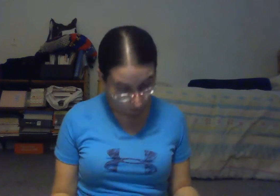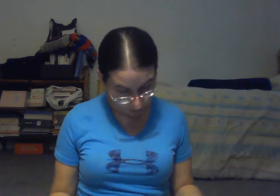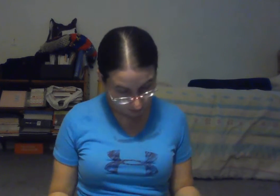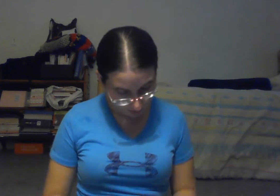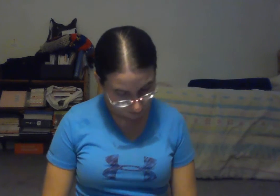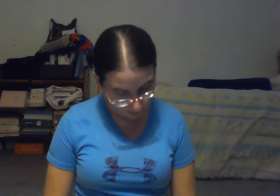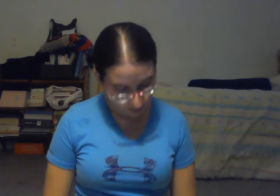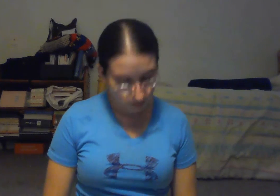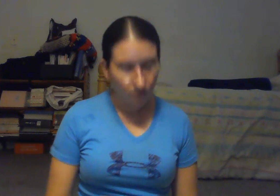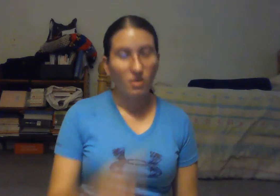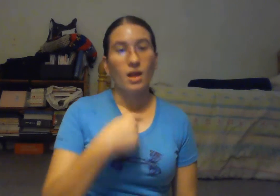Or,